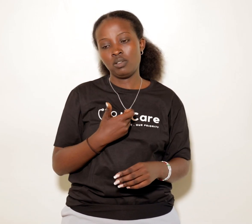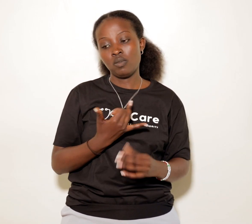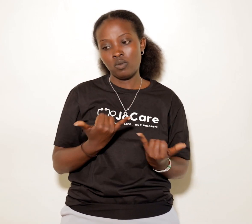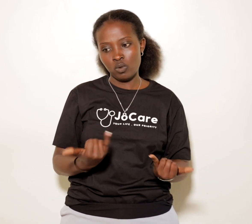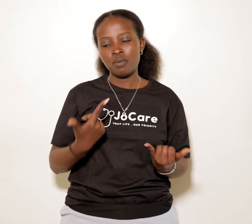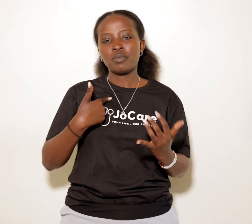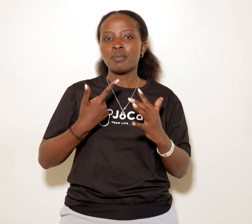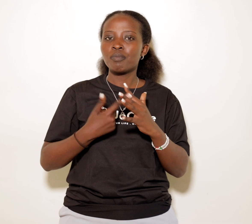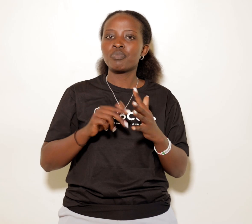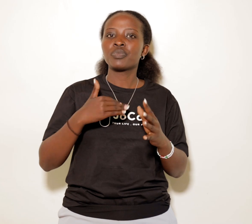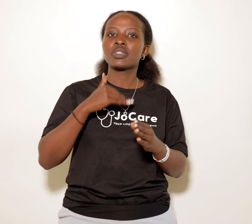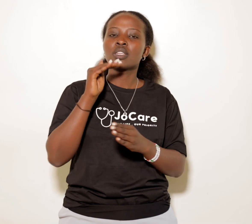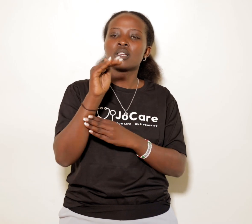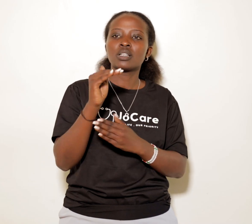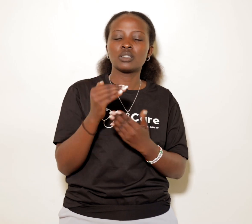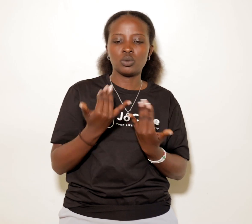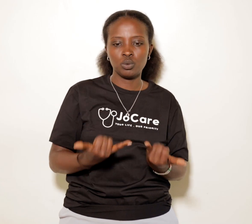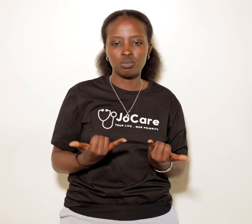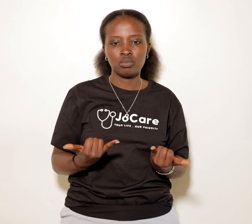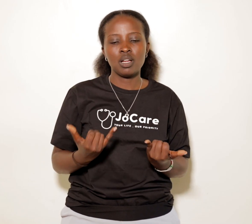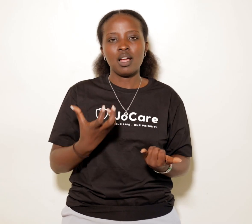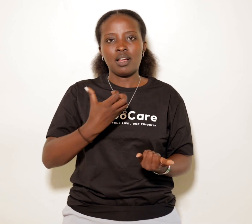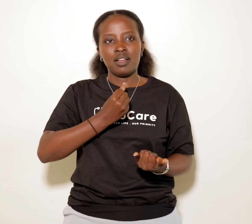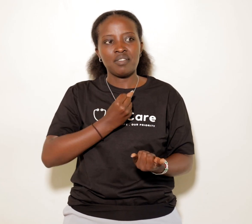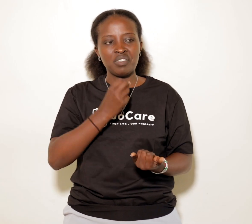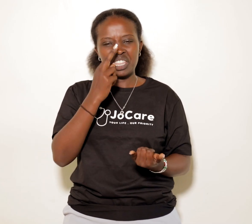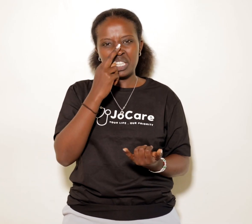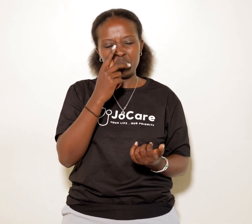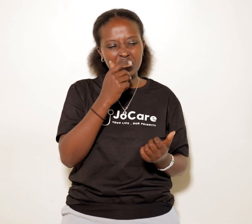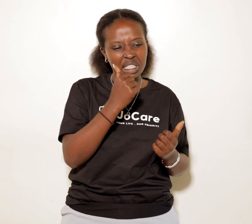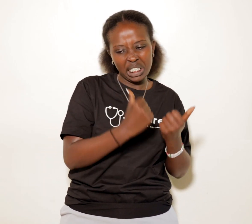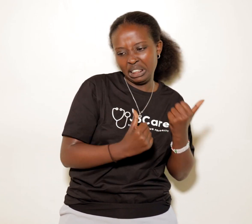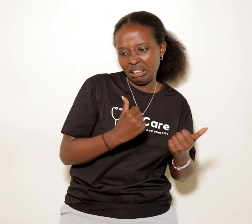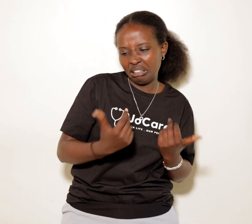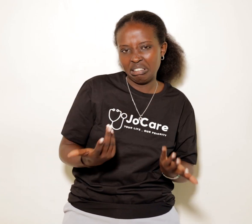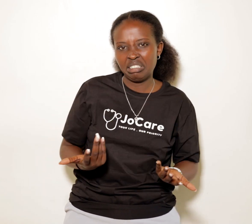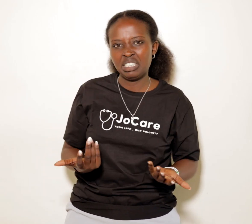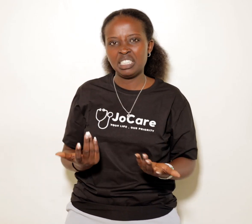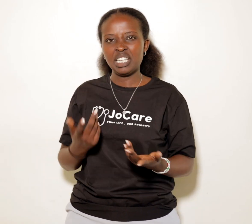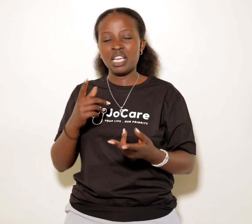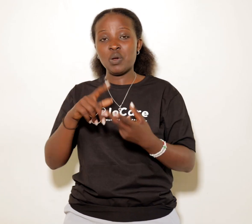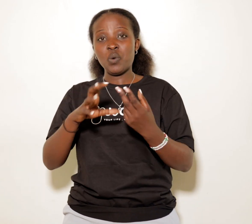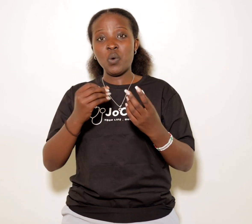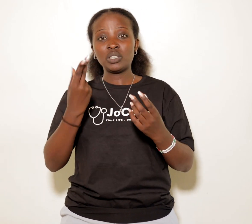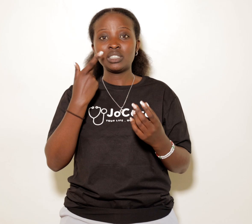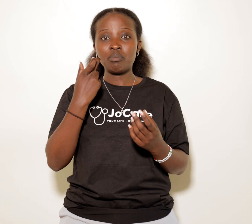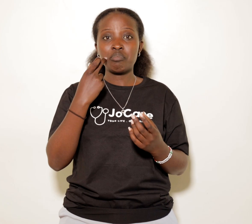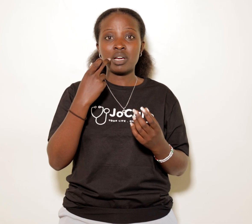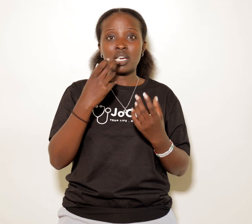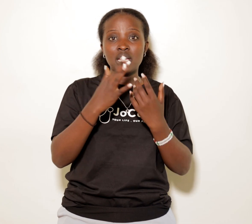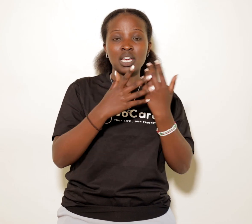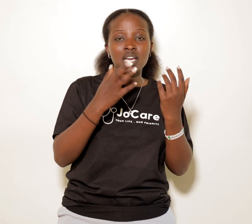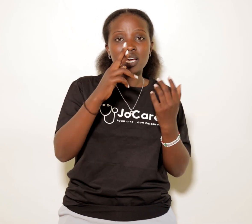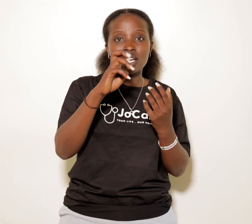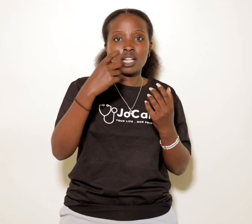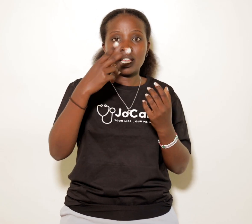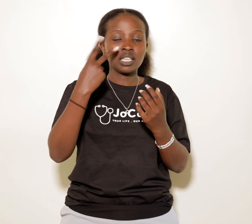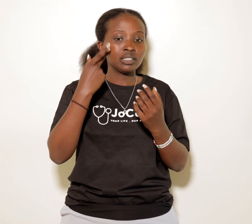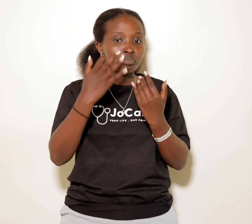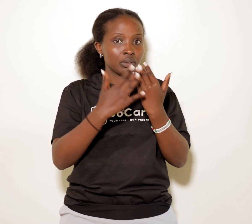start by saying the anatomy. Yeah. You have the head, the chest, and the leg. And also you're going to say